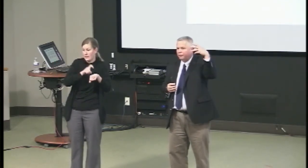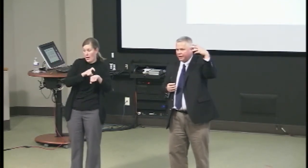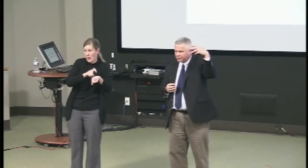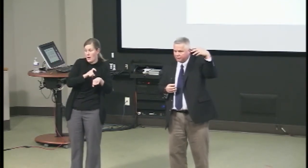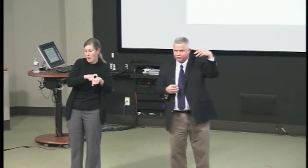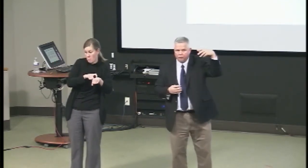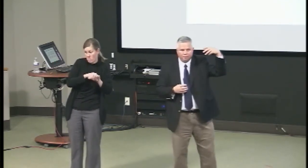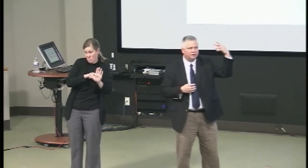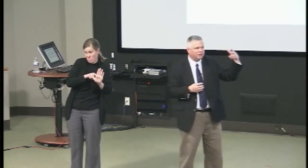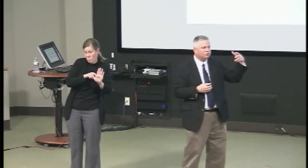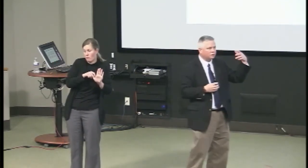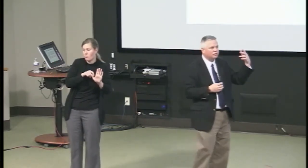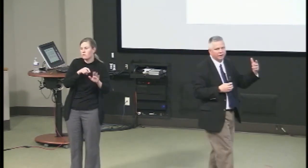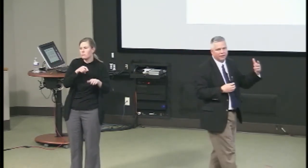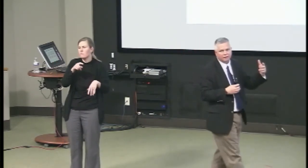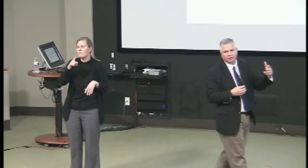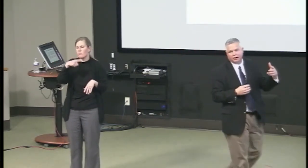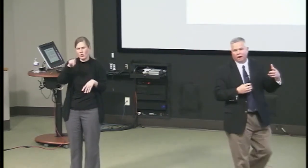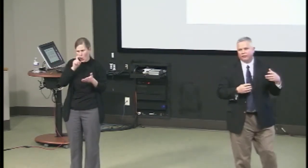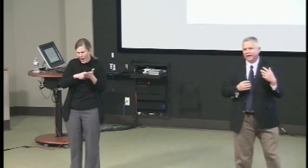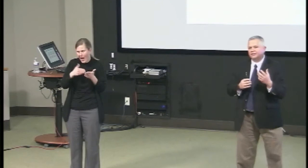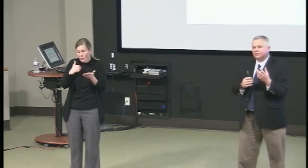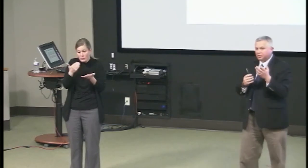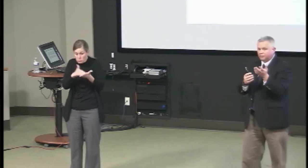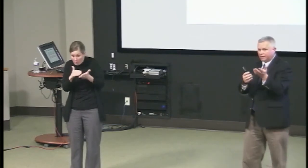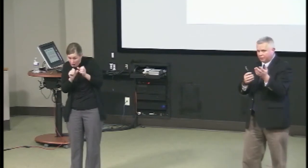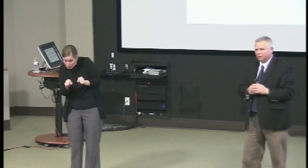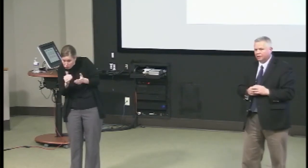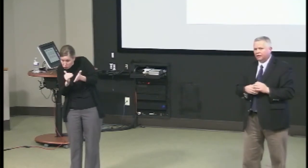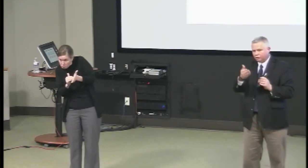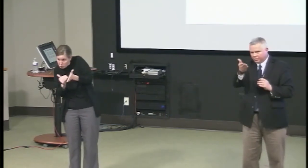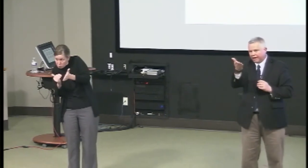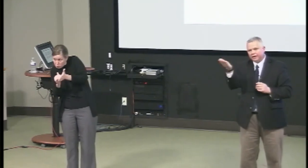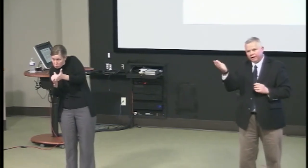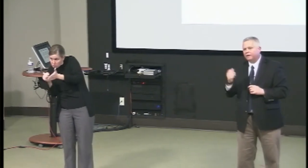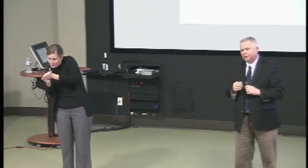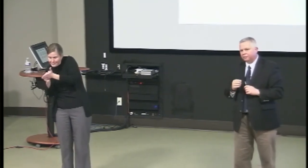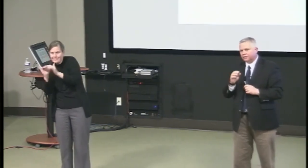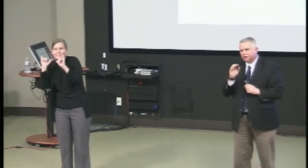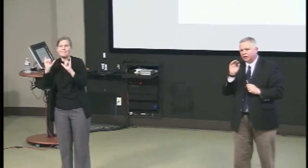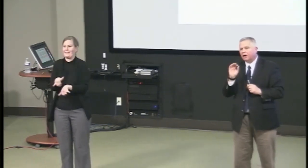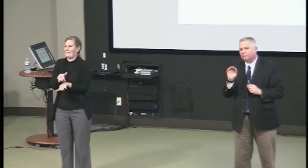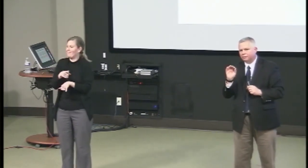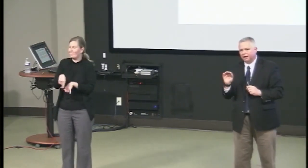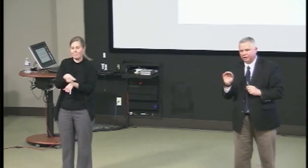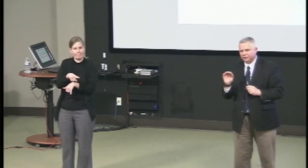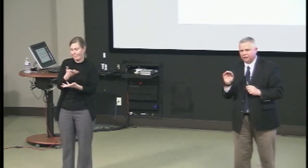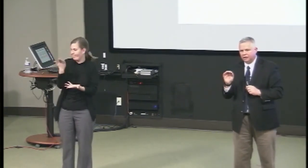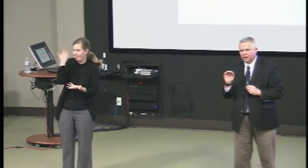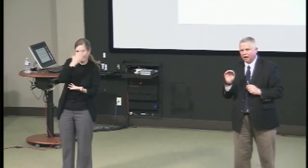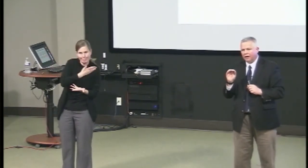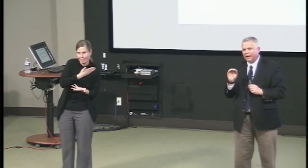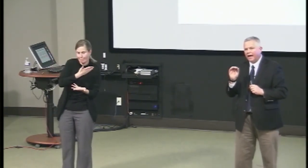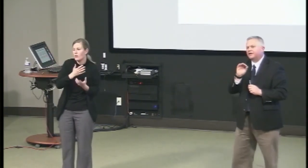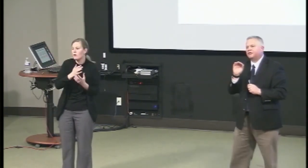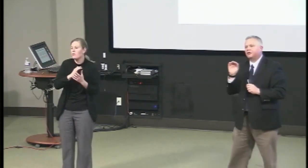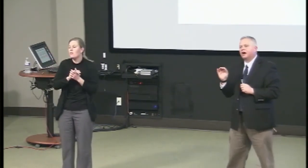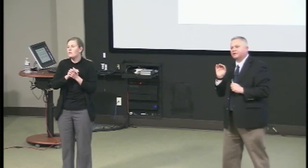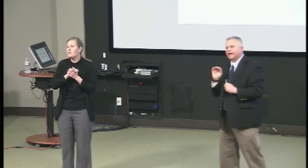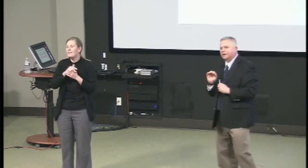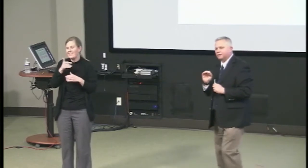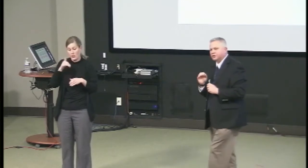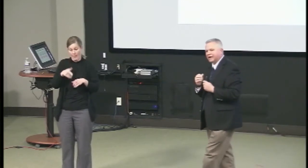brain pathways for procedural learning. They seem to be, in your data and other people's, compromised.